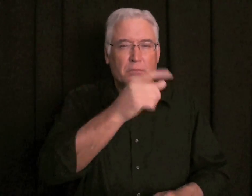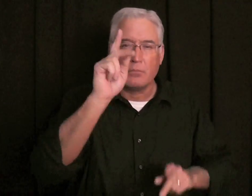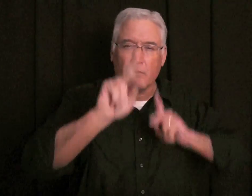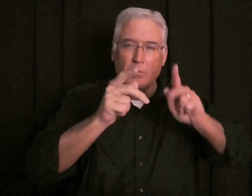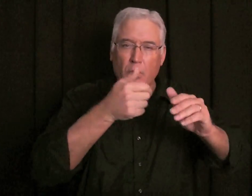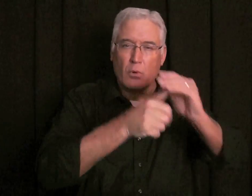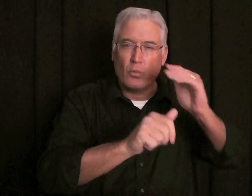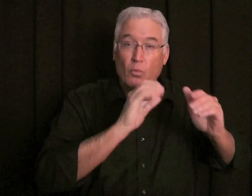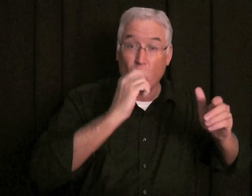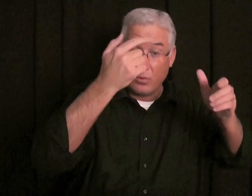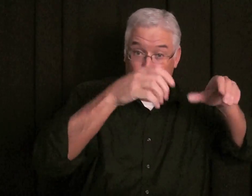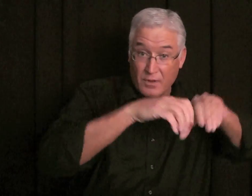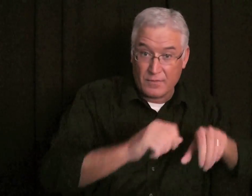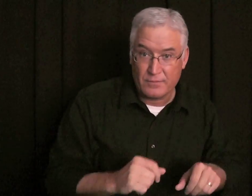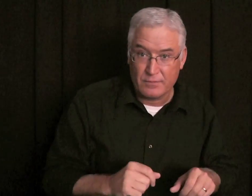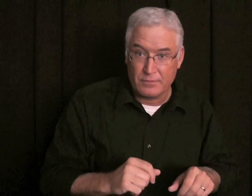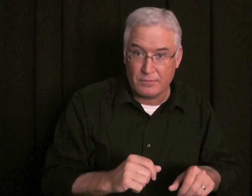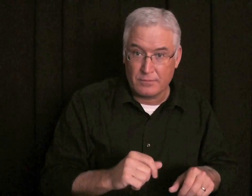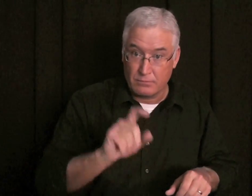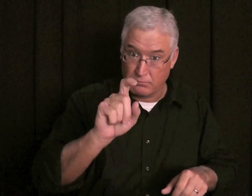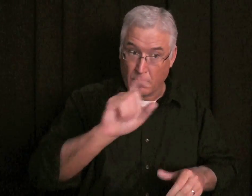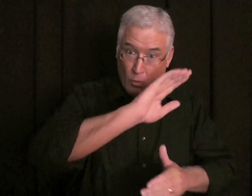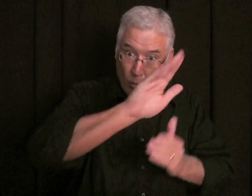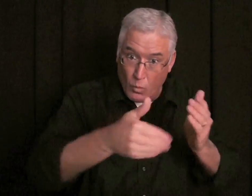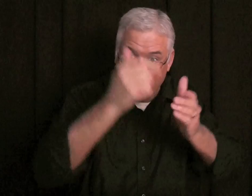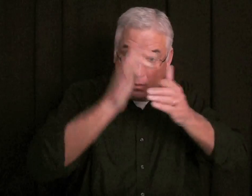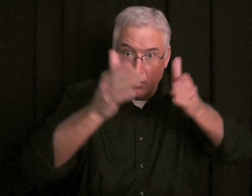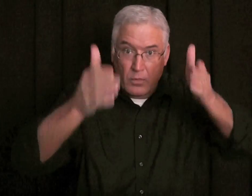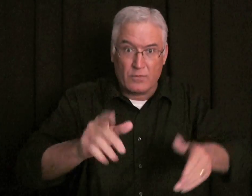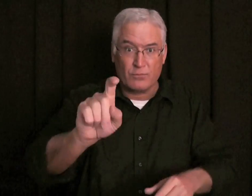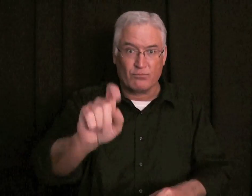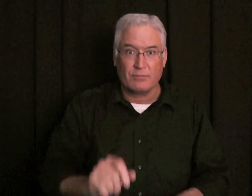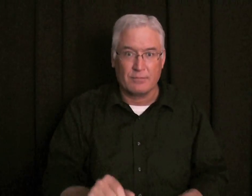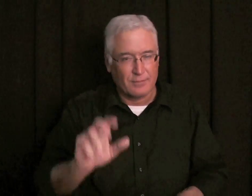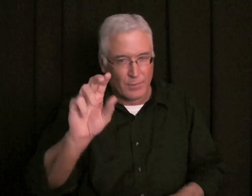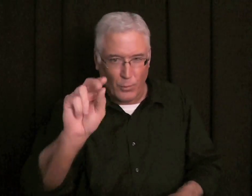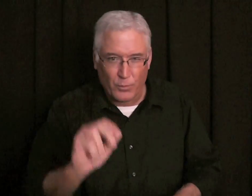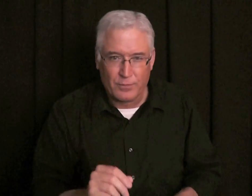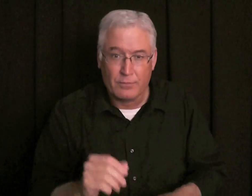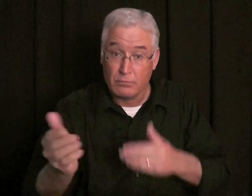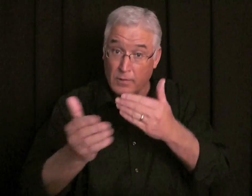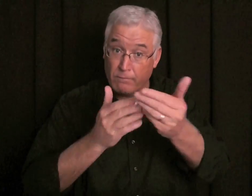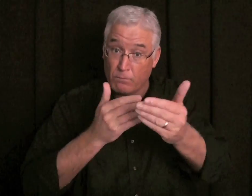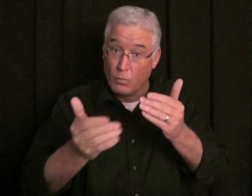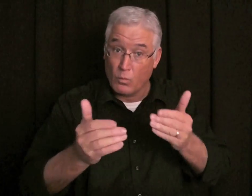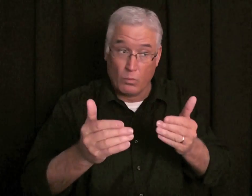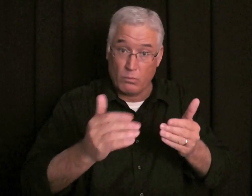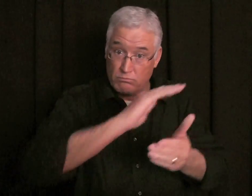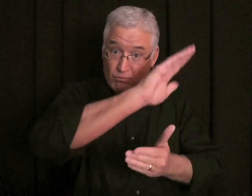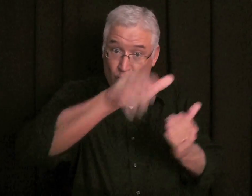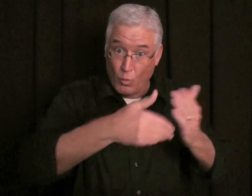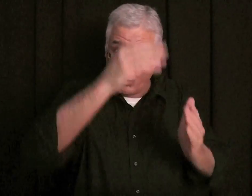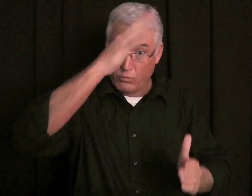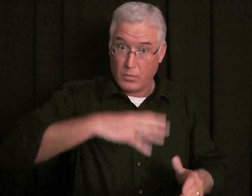that. Also, the people under the old covenant, were all of them believers? No, they were